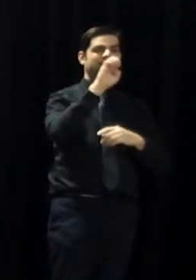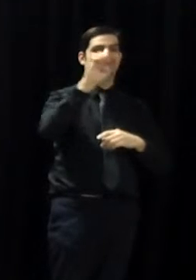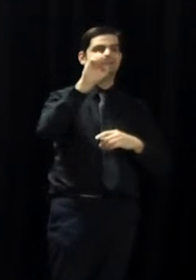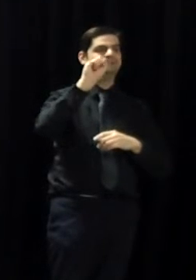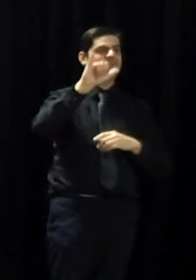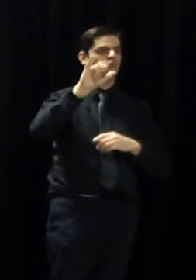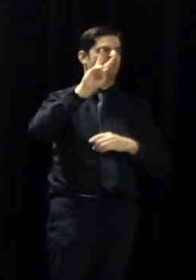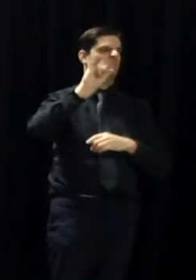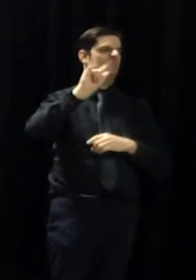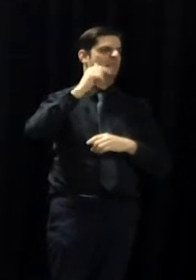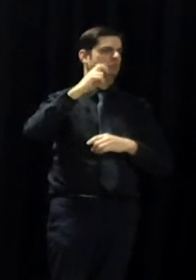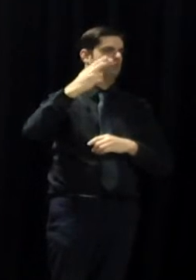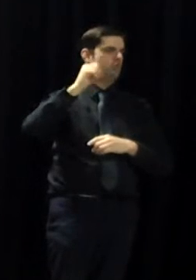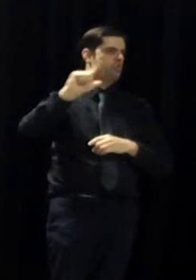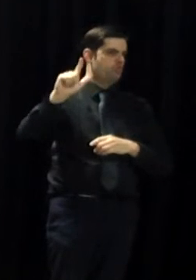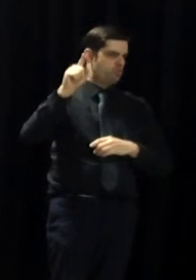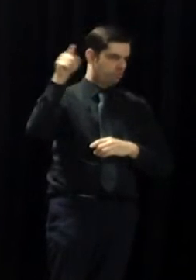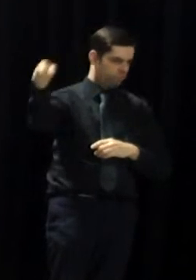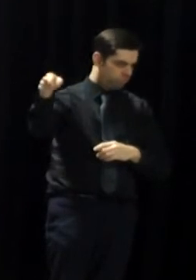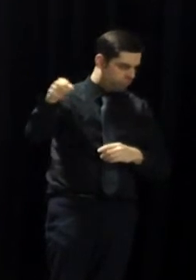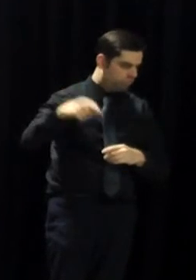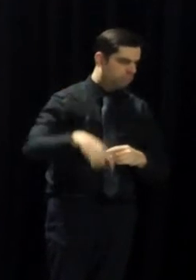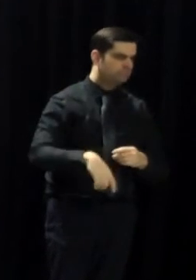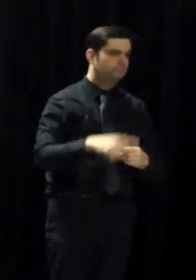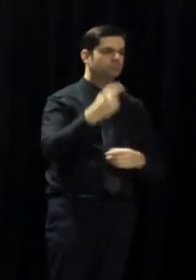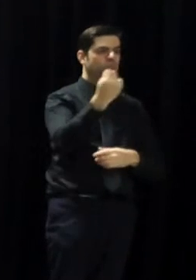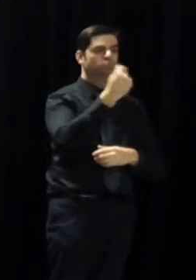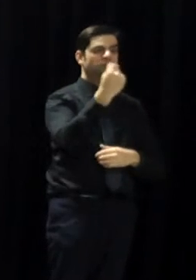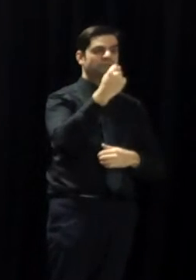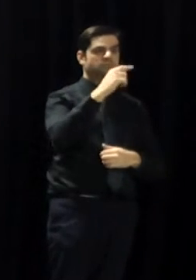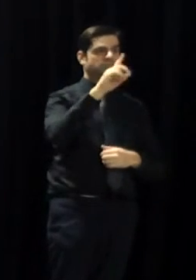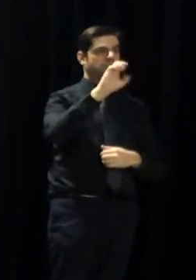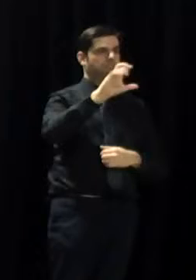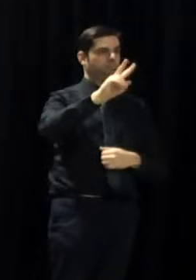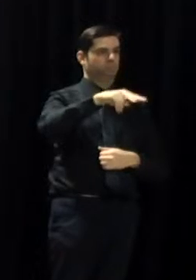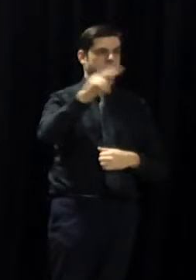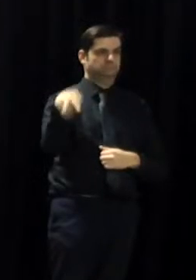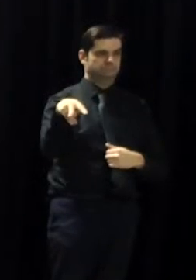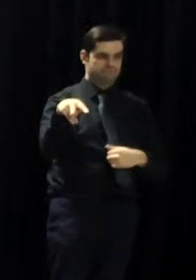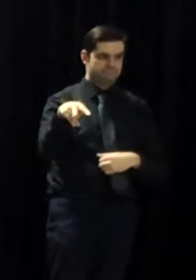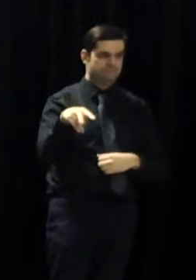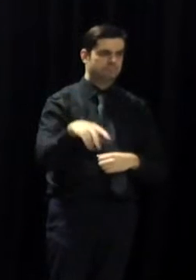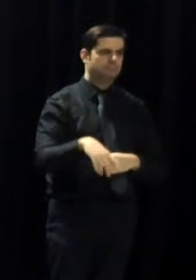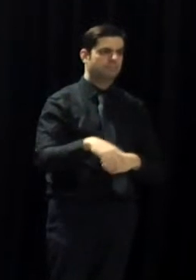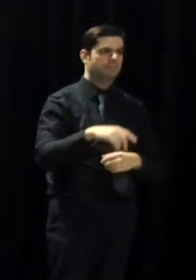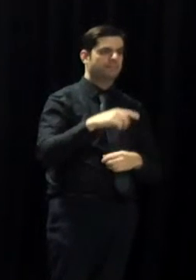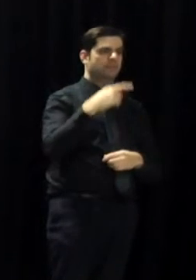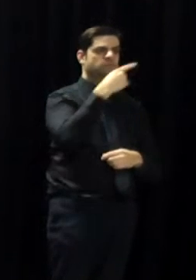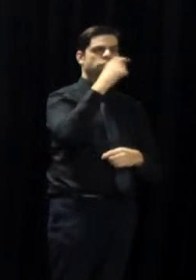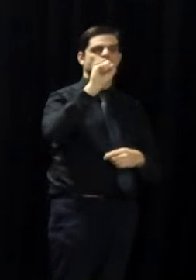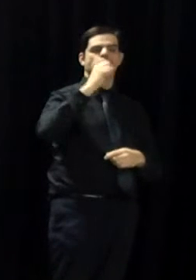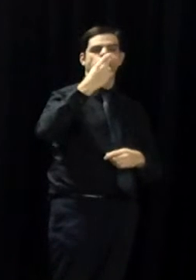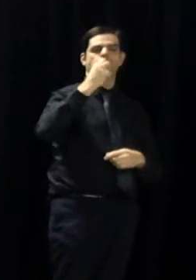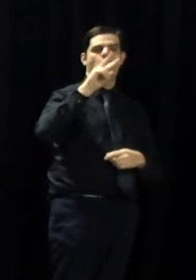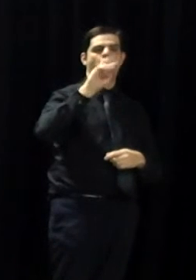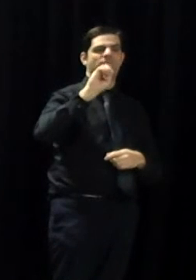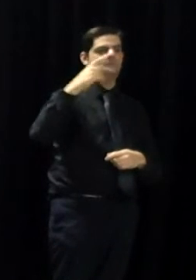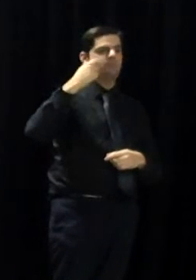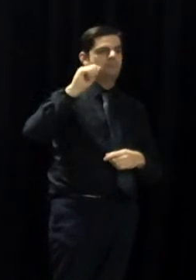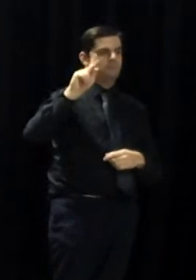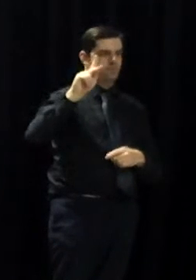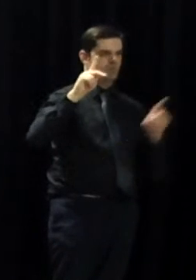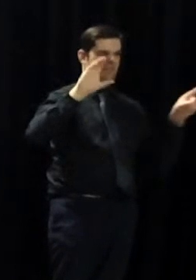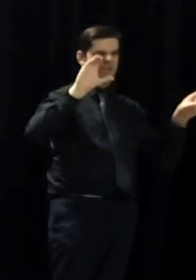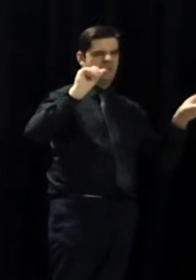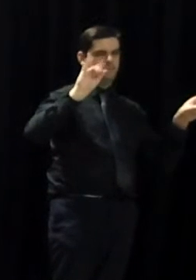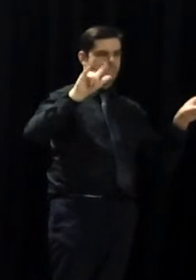Tuesday, December 22nd, we will be at the Town of Camillus Shove Park, Town of Cicero, Arrowhead Lodge in